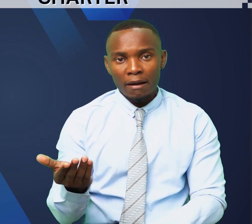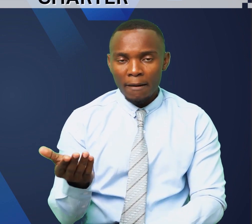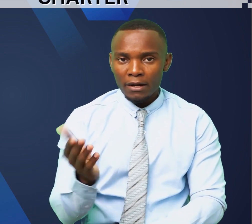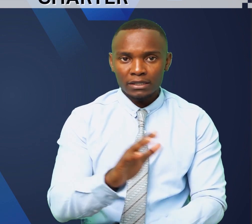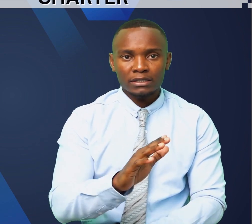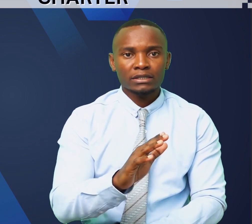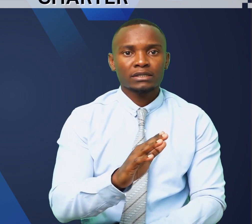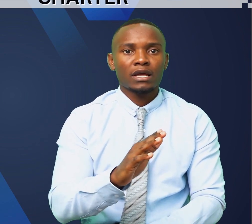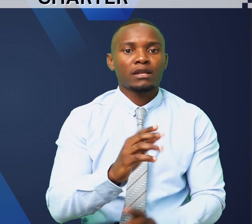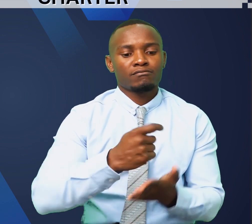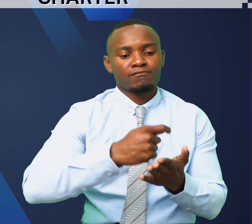signed contract.